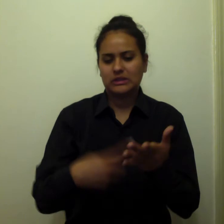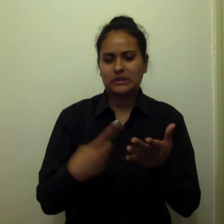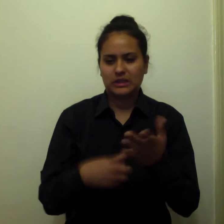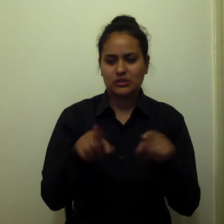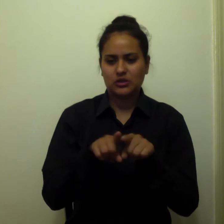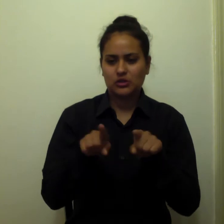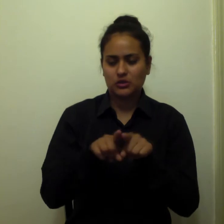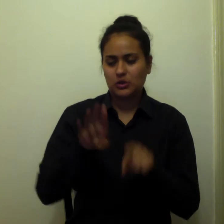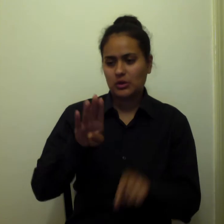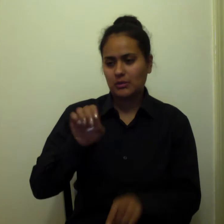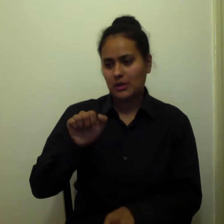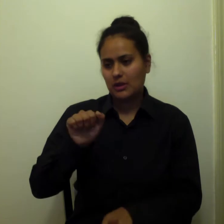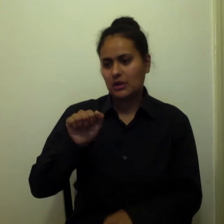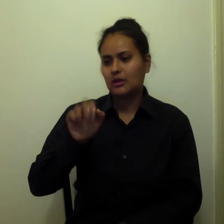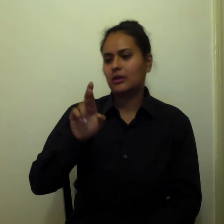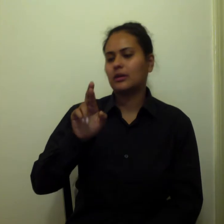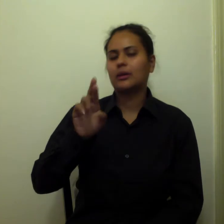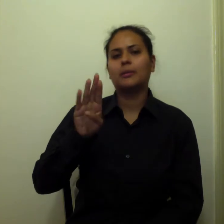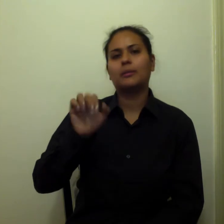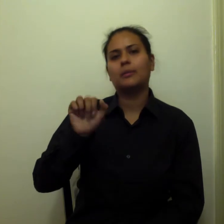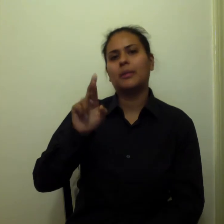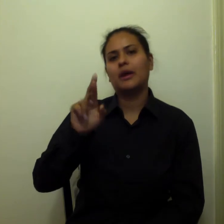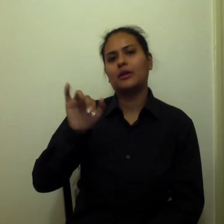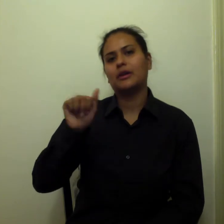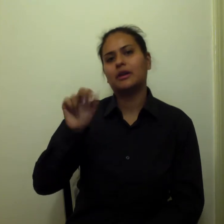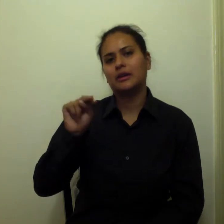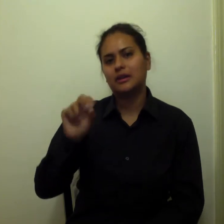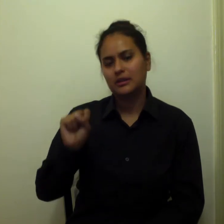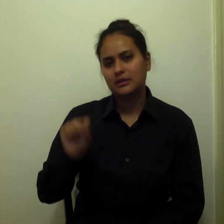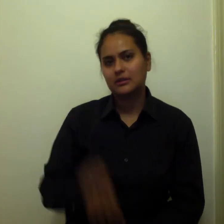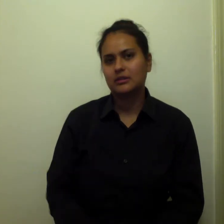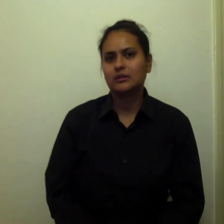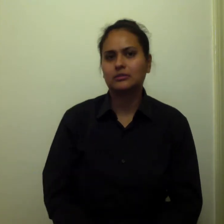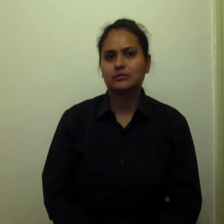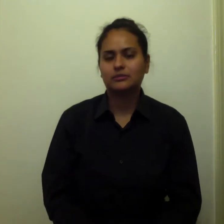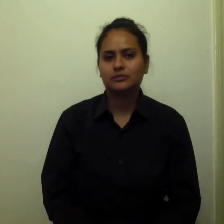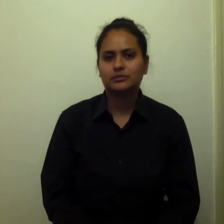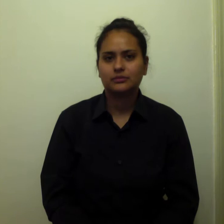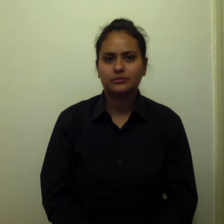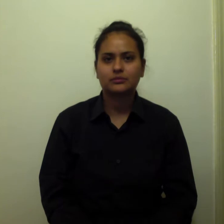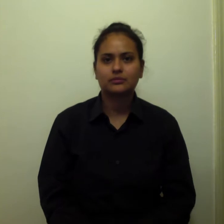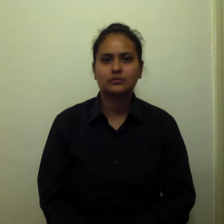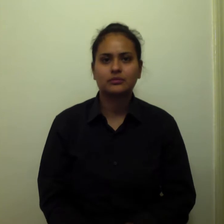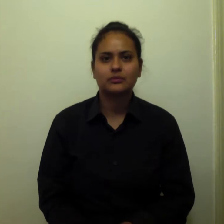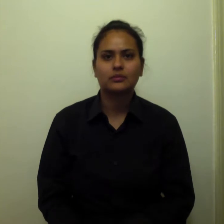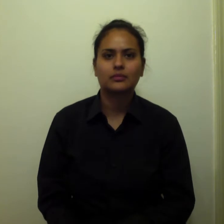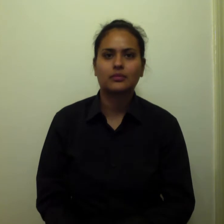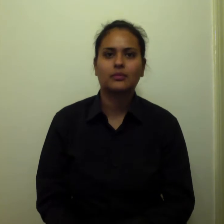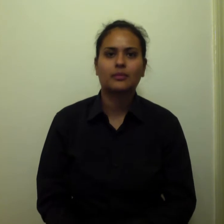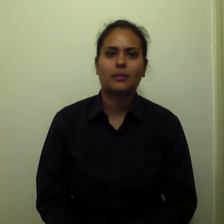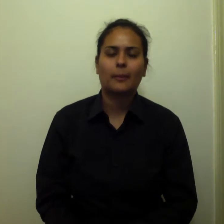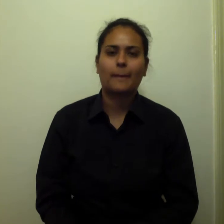Secondly, 2 weeks from now, Rome's heirs, which in fact I've stolen that phrase from a book by Professor